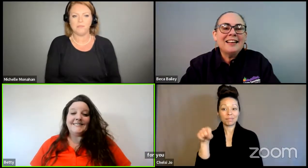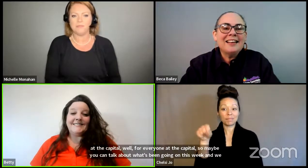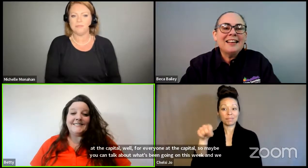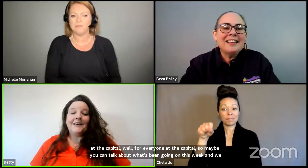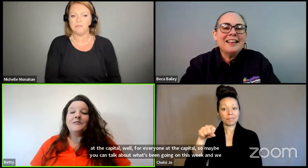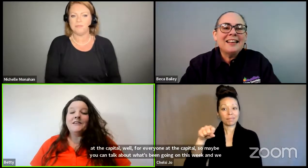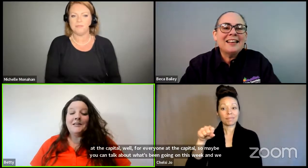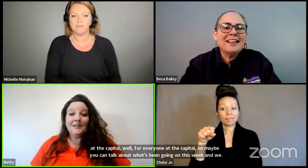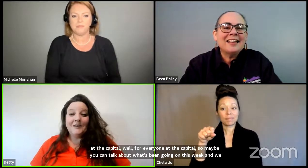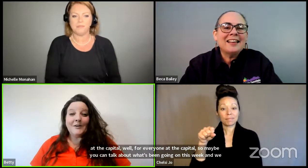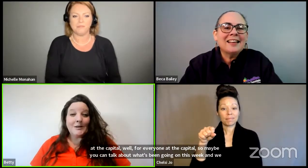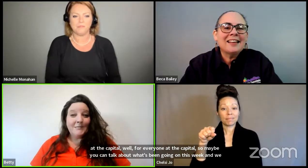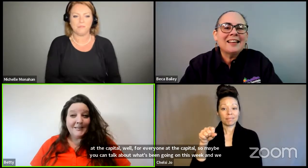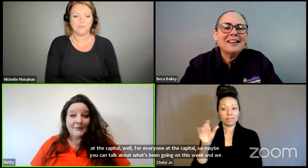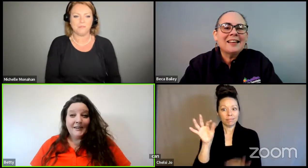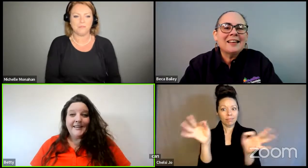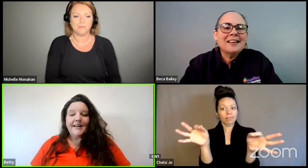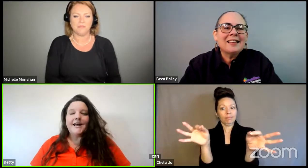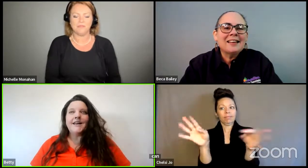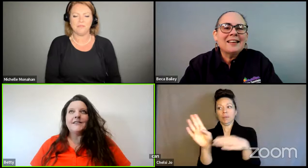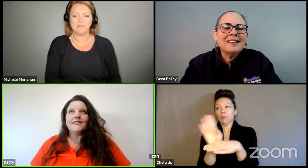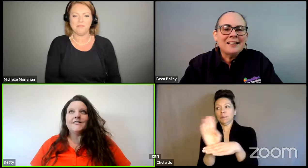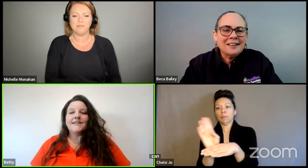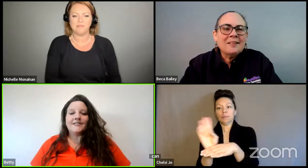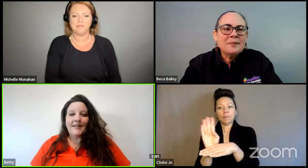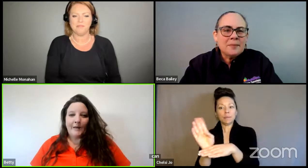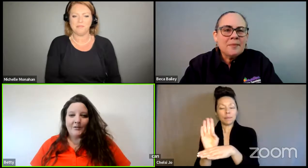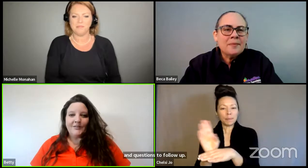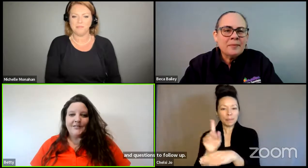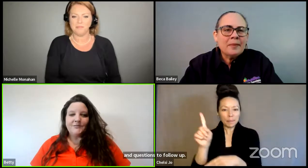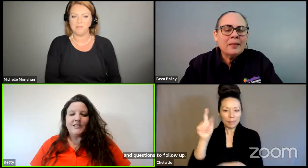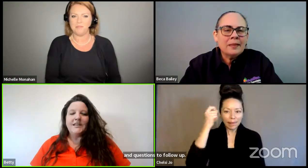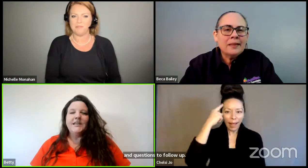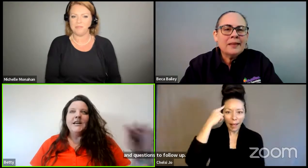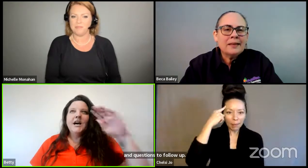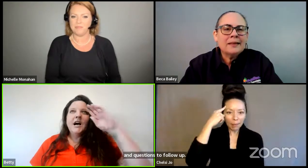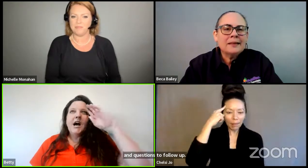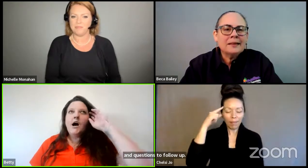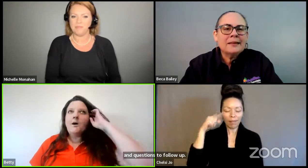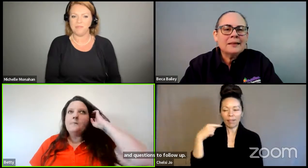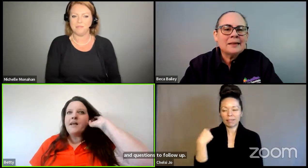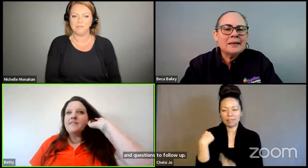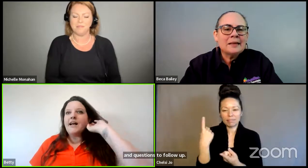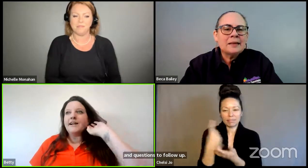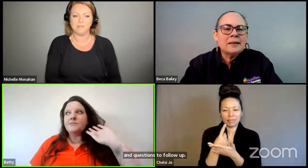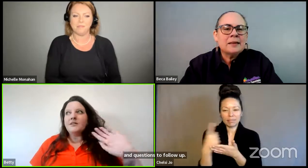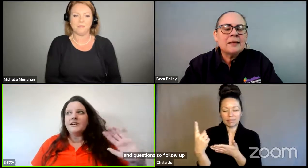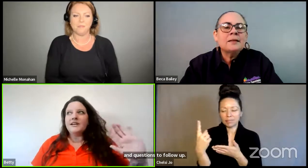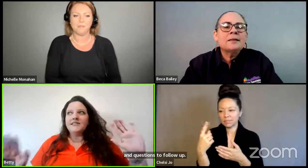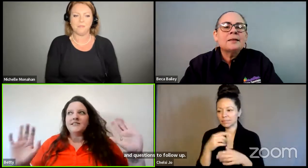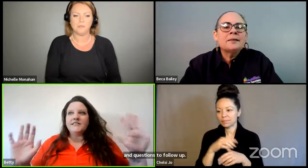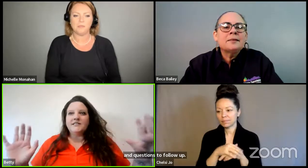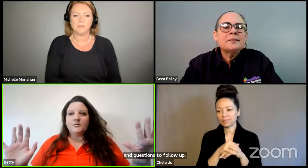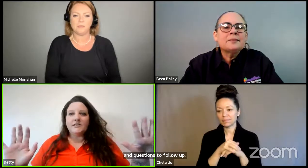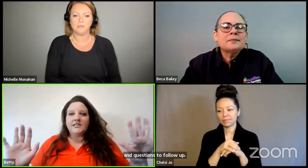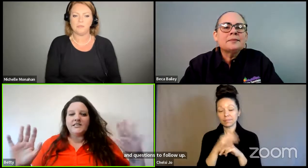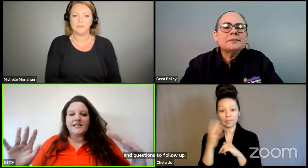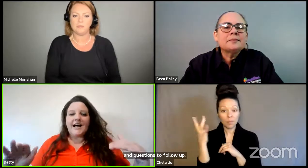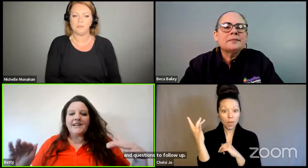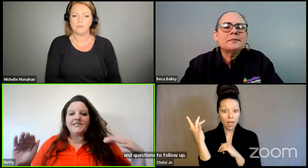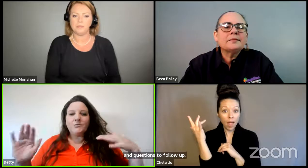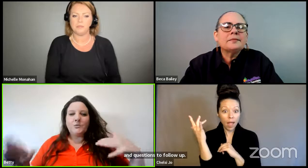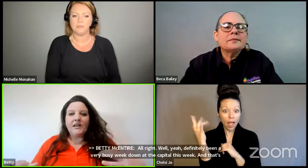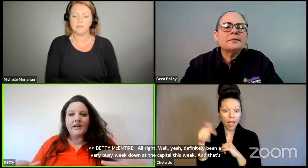it's definitely been a very busy week down at the Capitol this week. And that's because this was